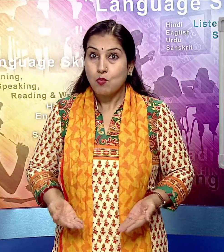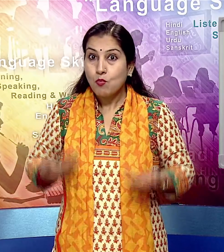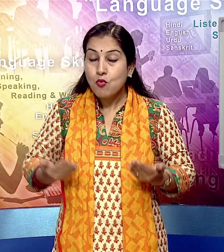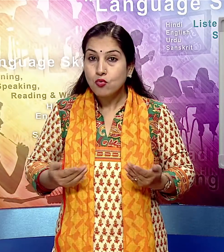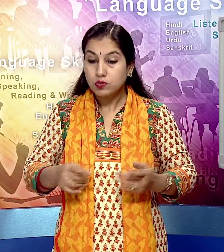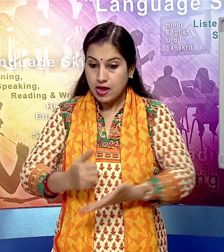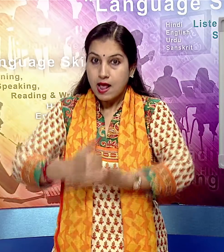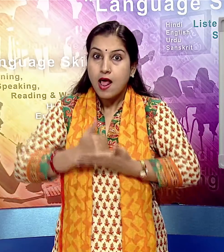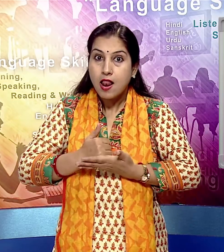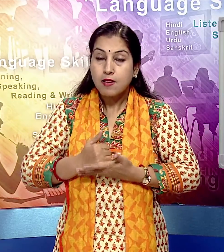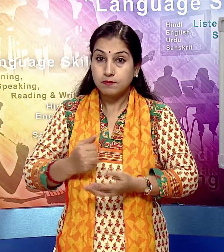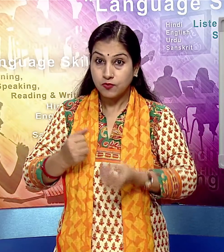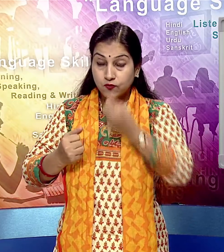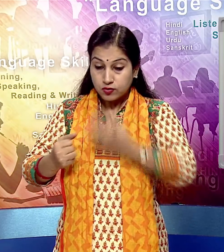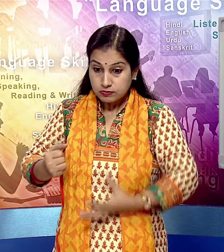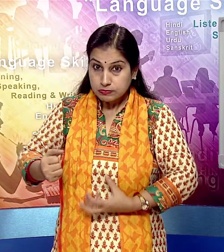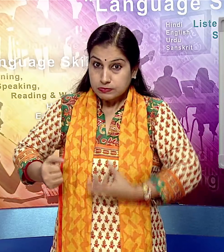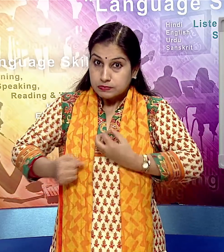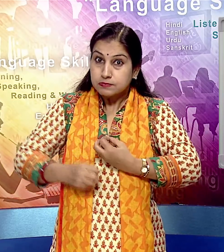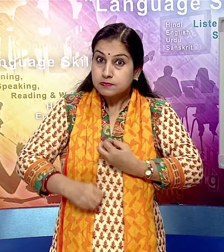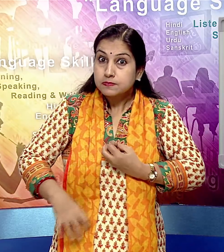helps digestion of food.